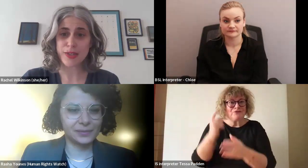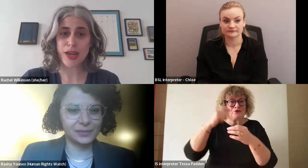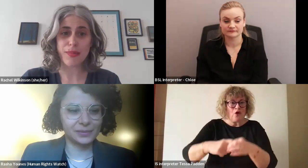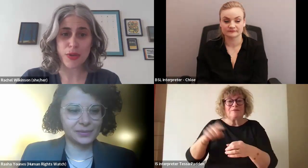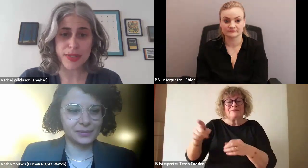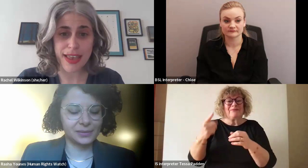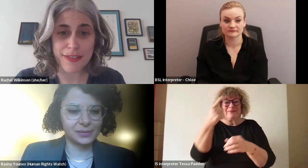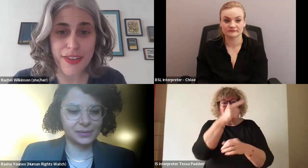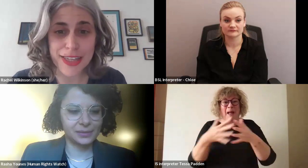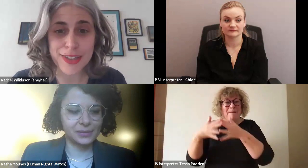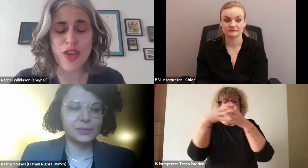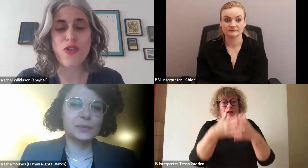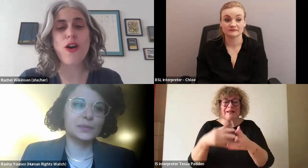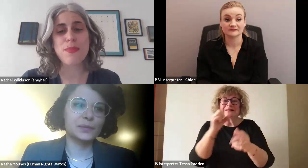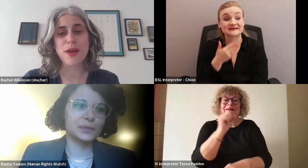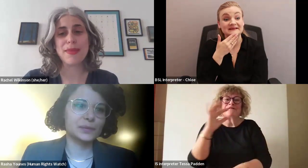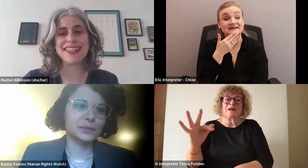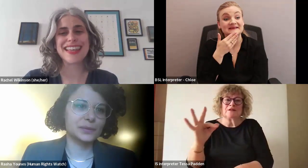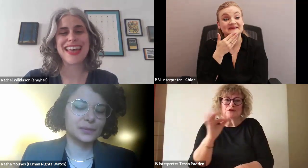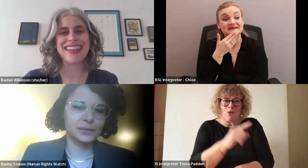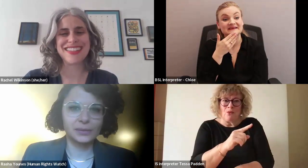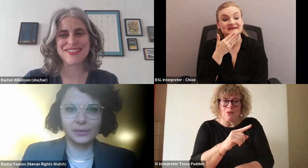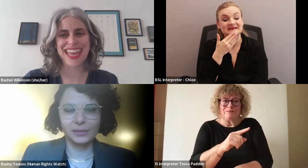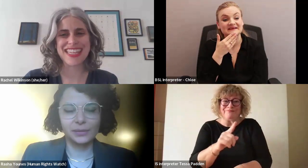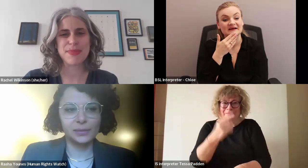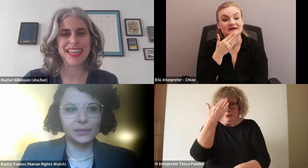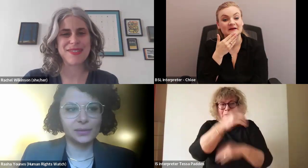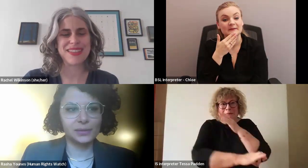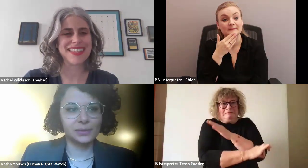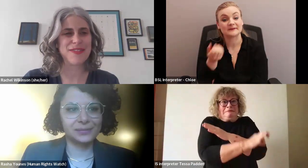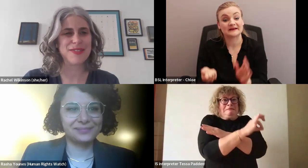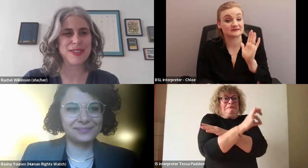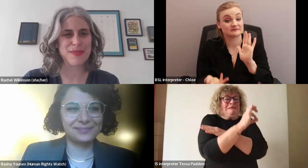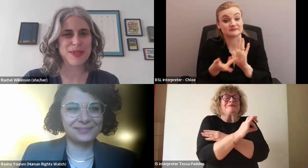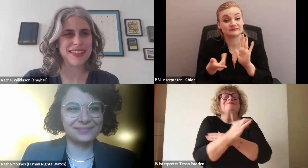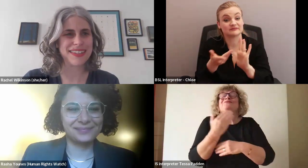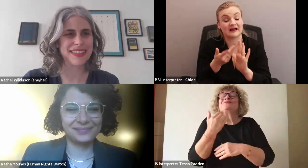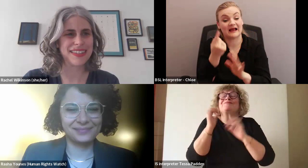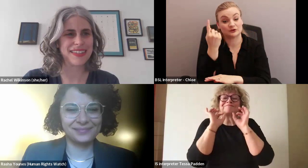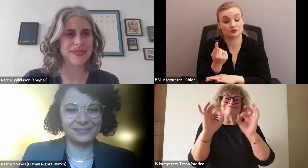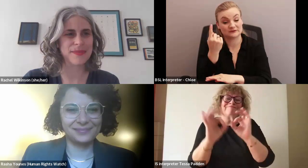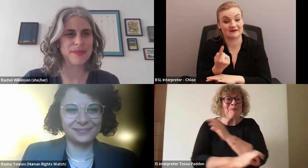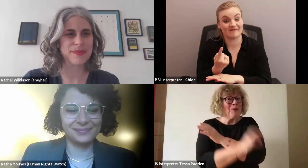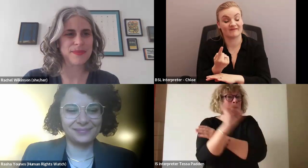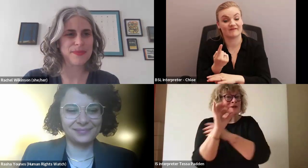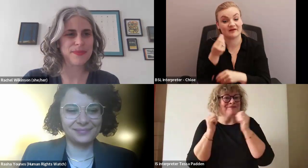Please do unmute yourself and share your opening comments, and don't forget to begin with a self-description.